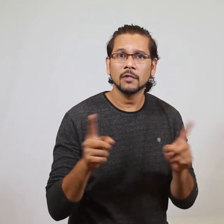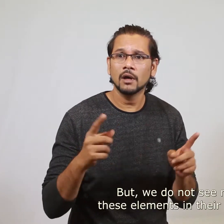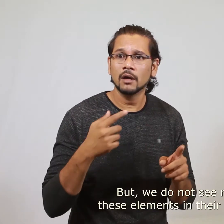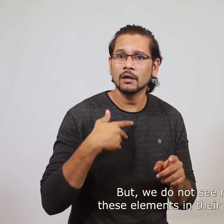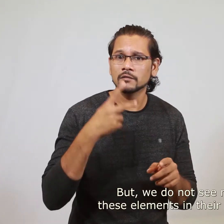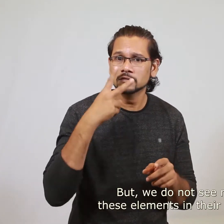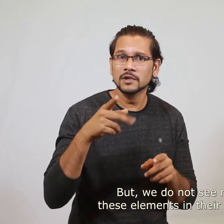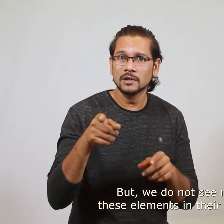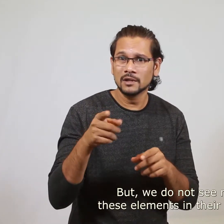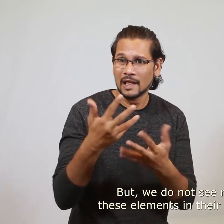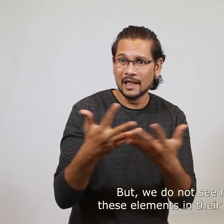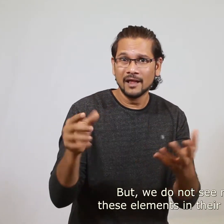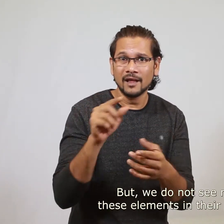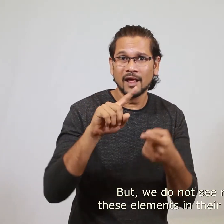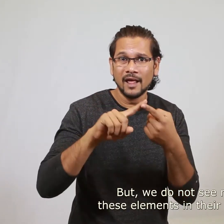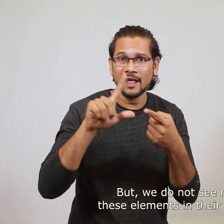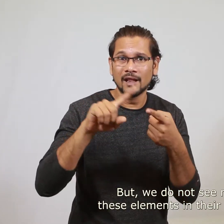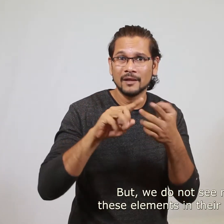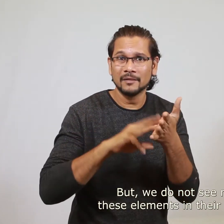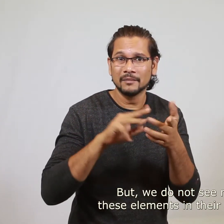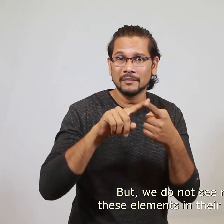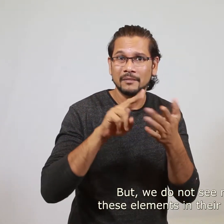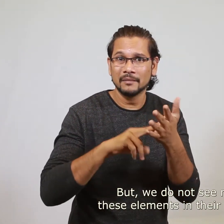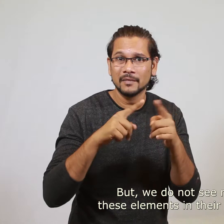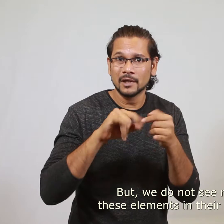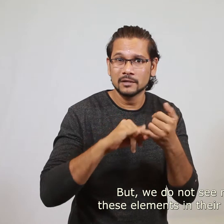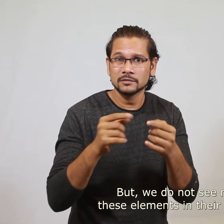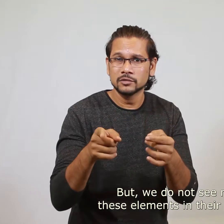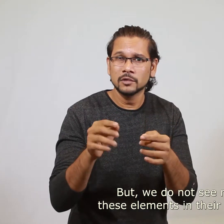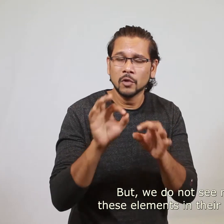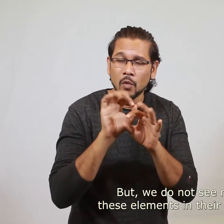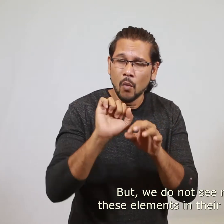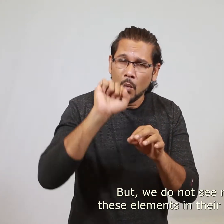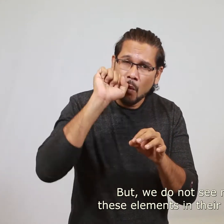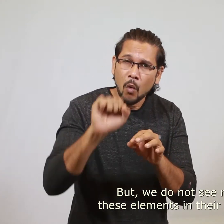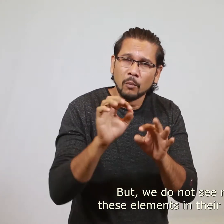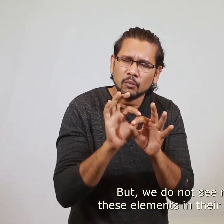But we do not see most of these elements in their pure form.